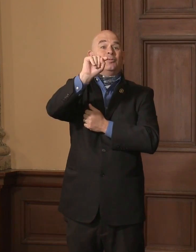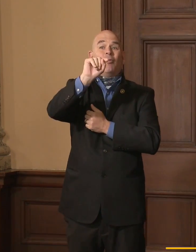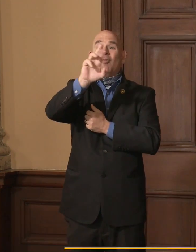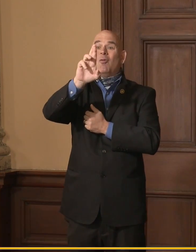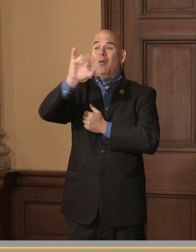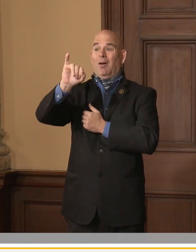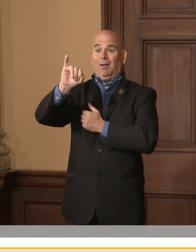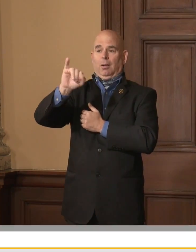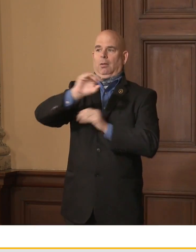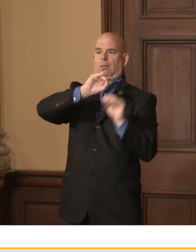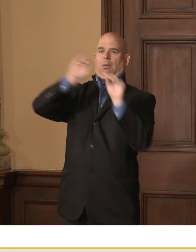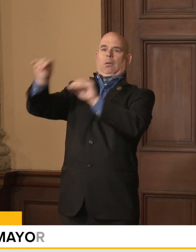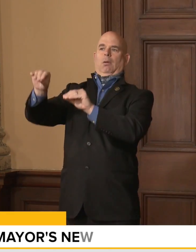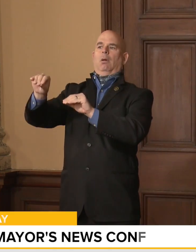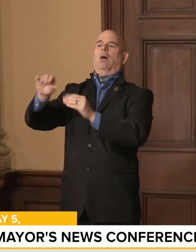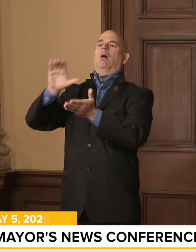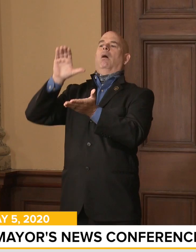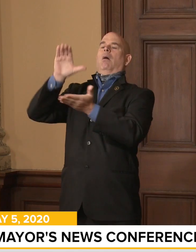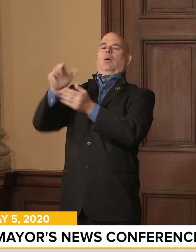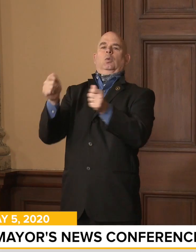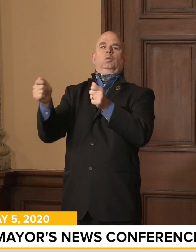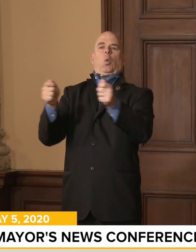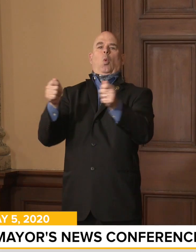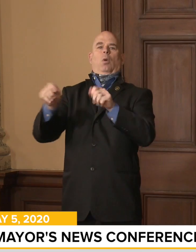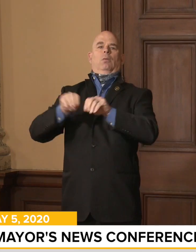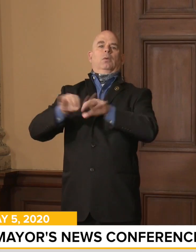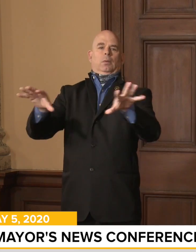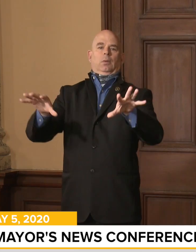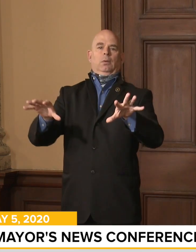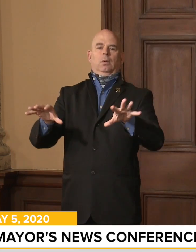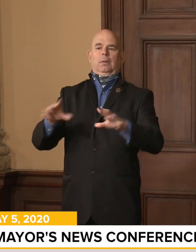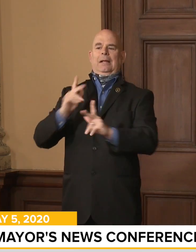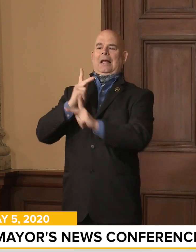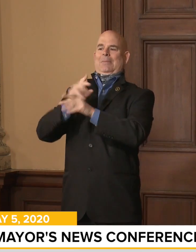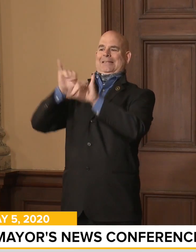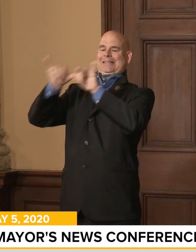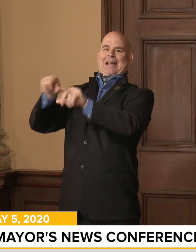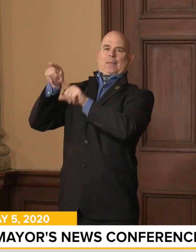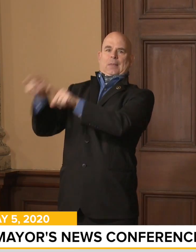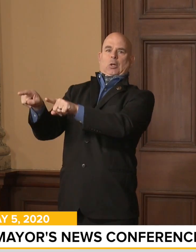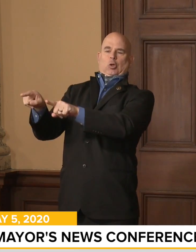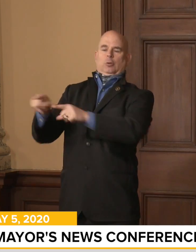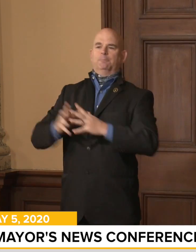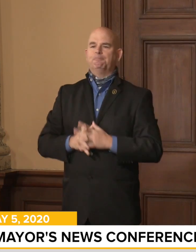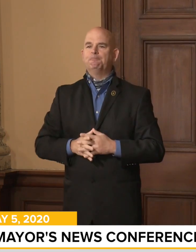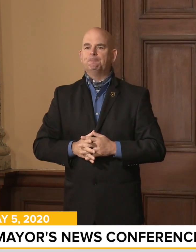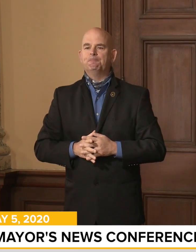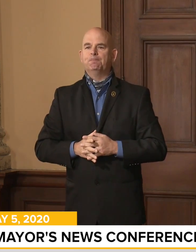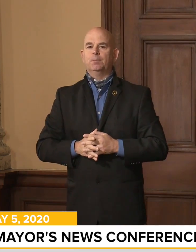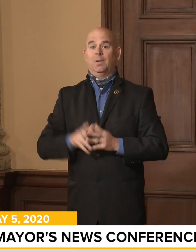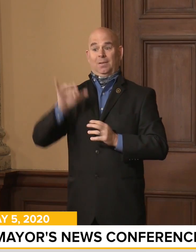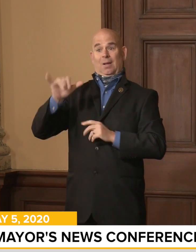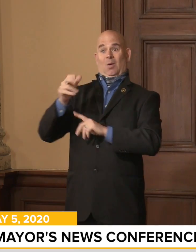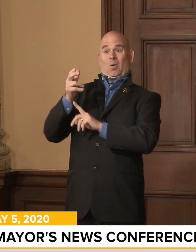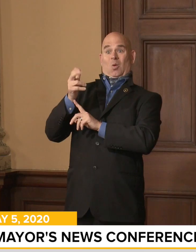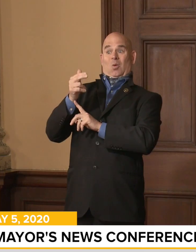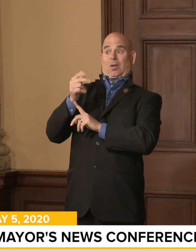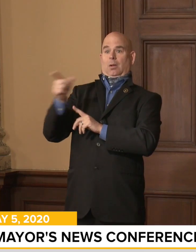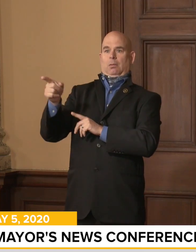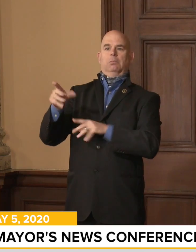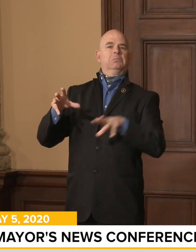By accepting referrals from hospitals for people who, due to their living situation, may have difficulty